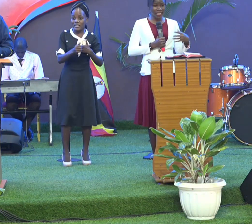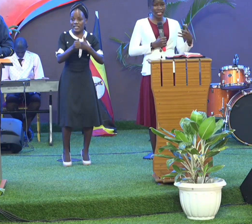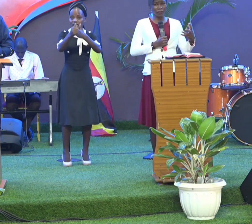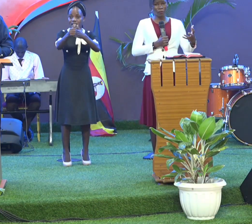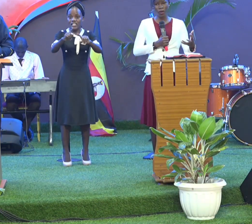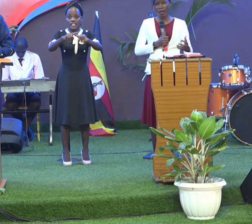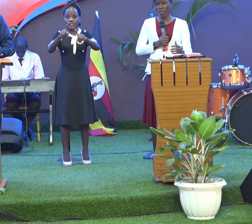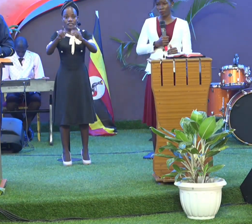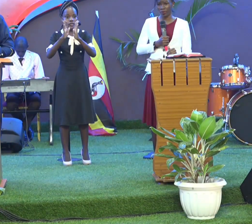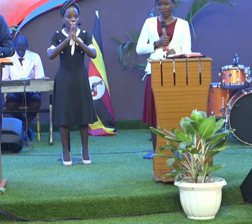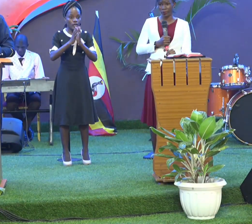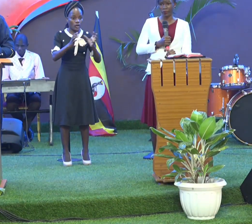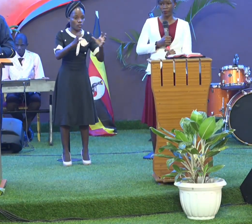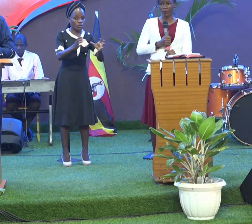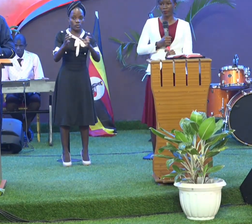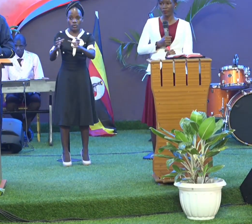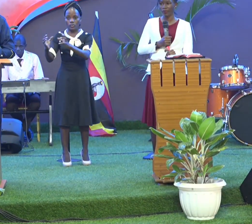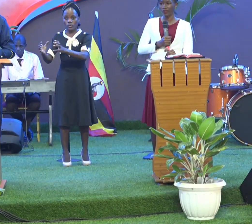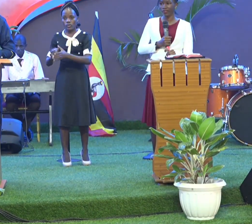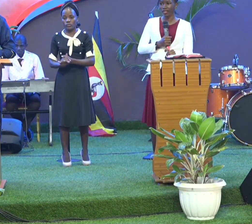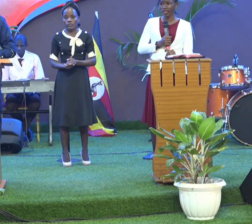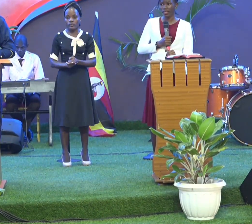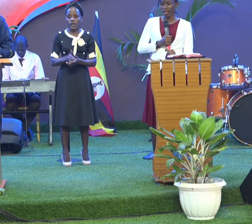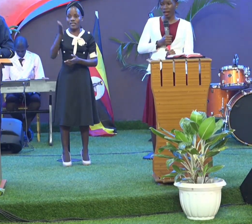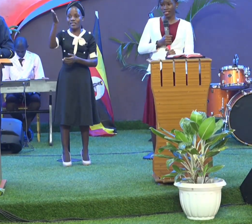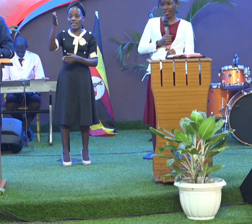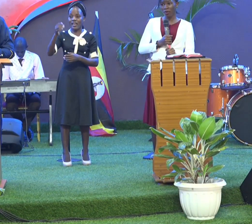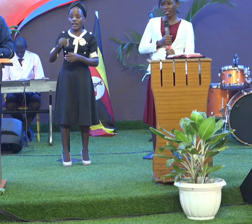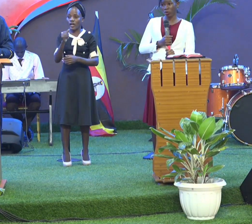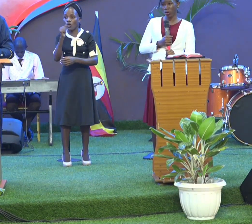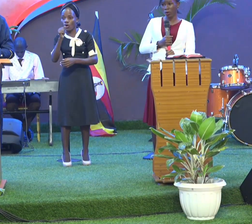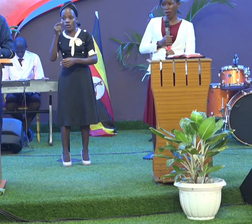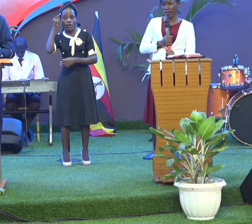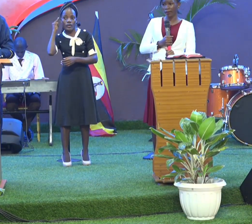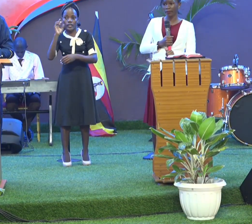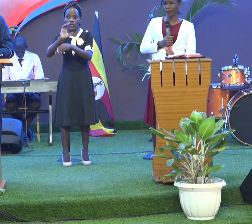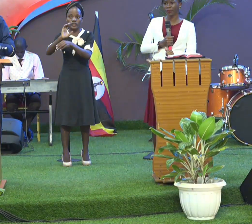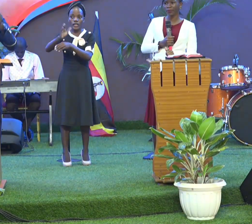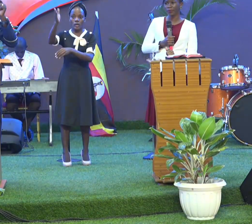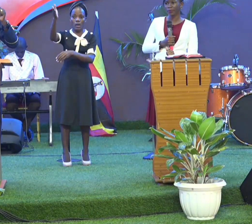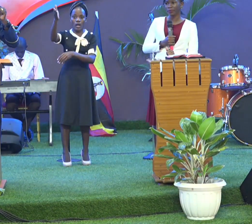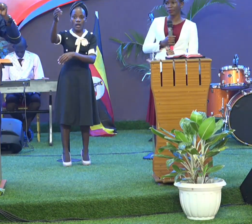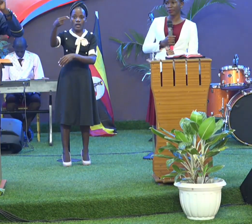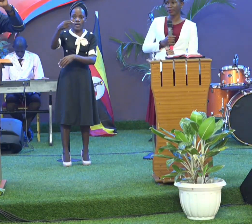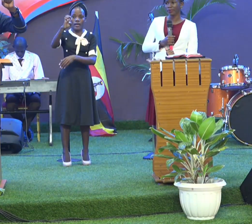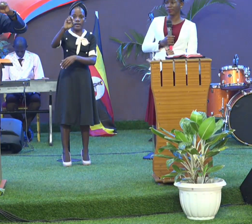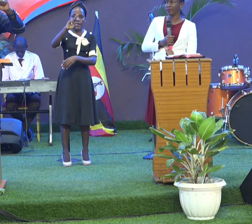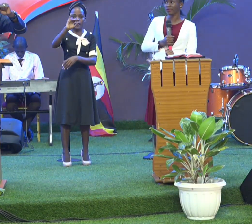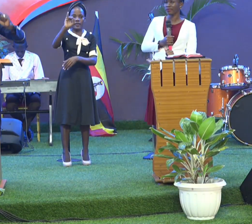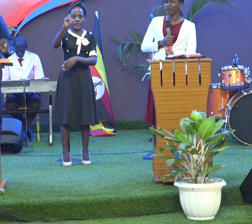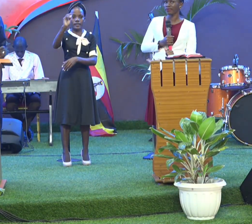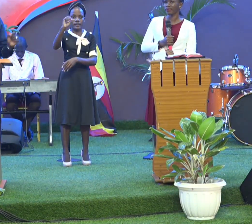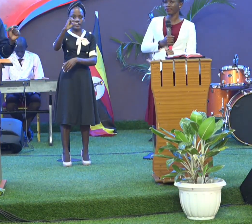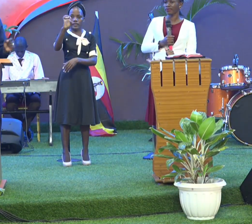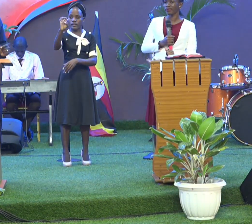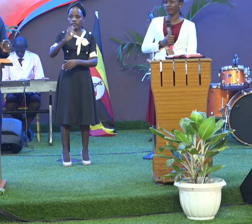started leading different prayer groups. At Heritage where we were. Waliyo group je nali